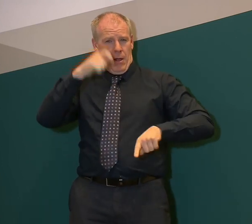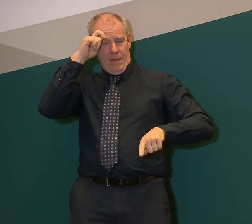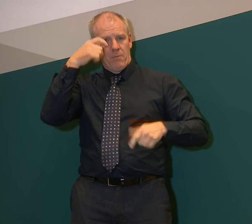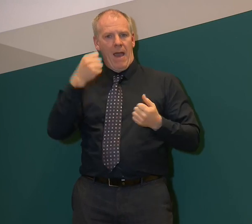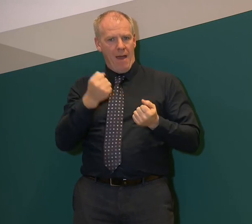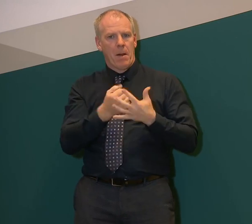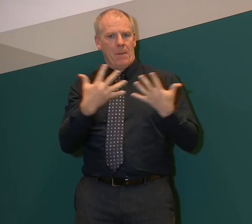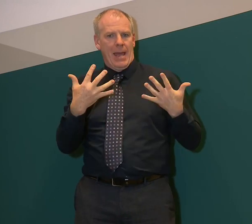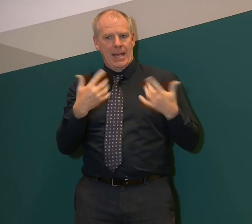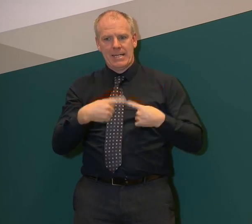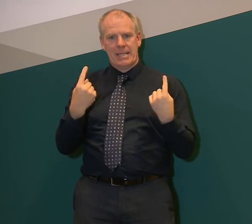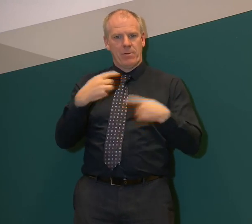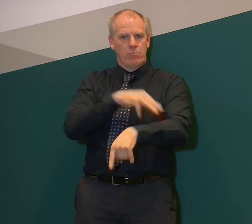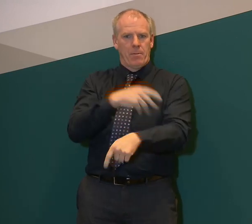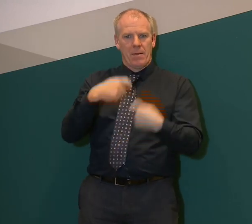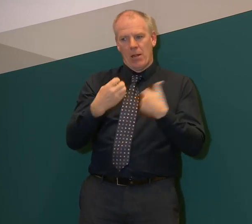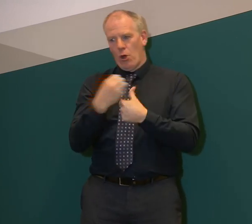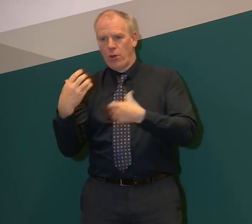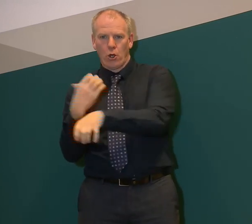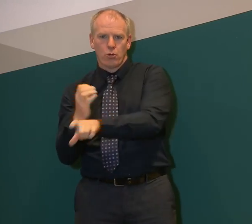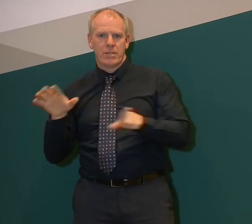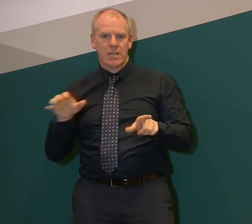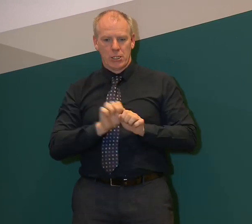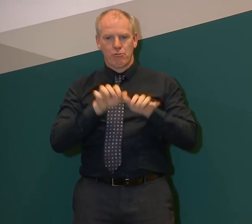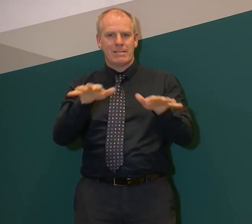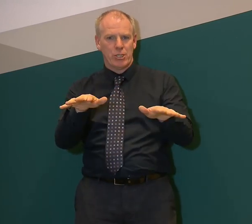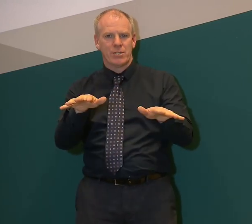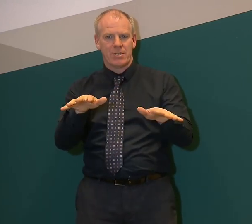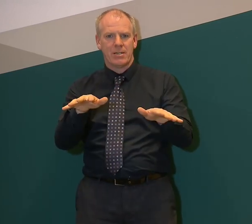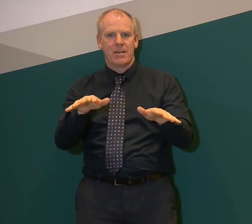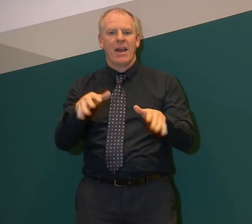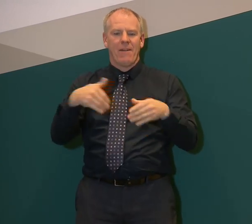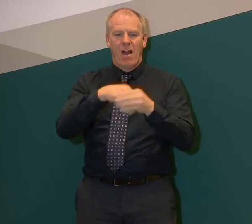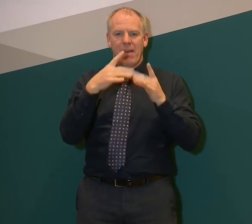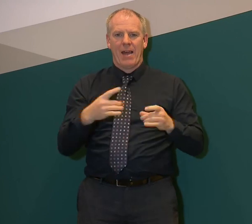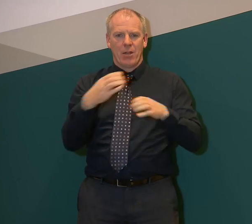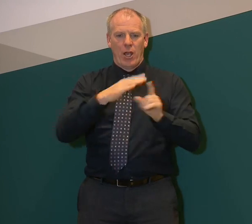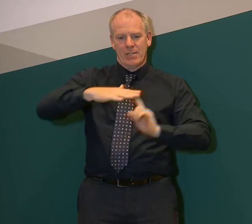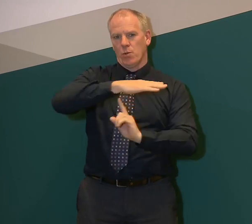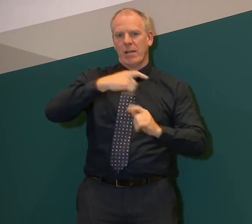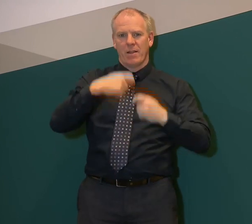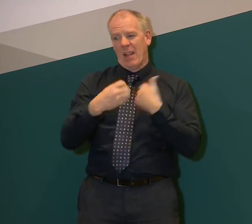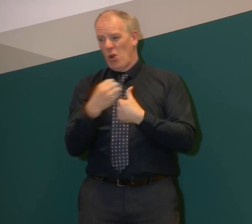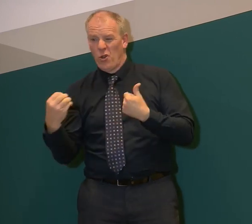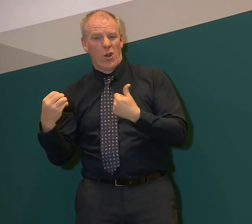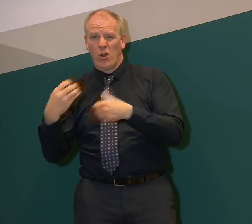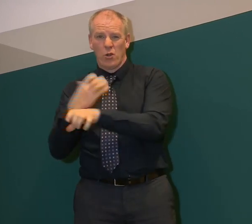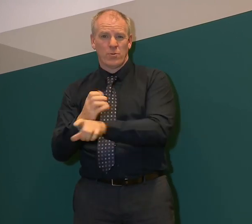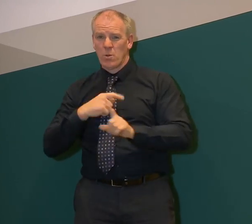a substantially different problem in terms of transmission of infection in healthcare environments in this country as compared to most other developed